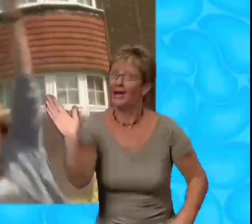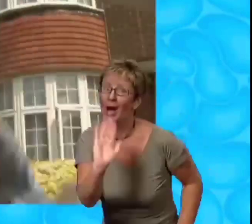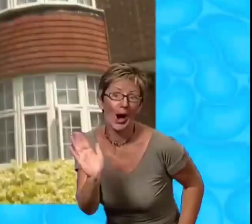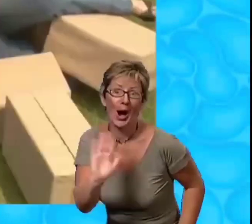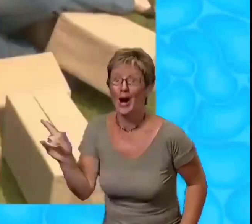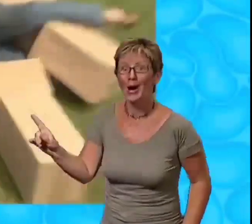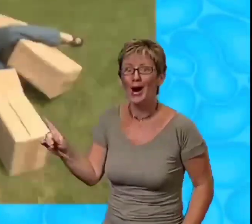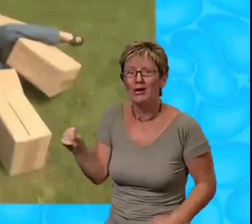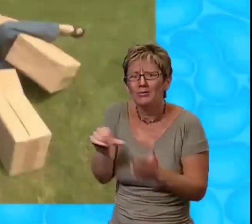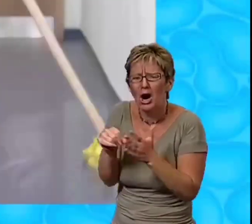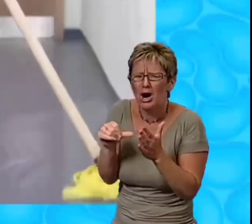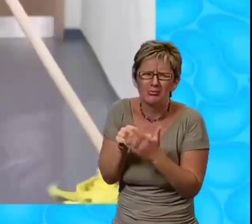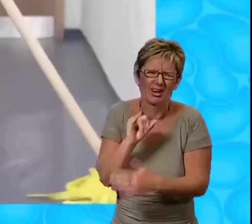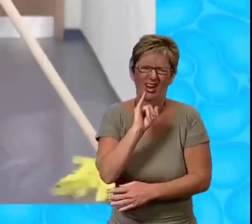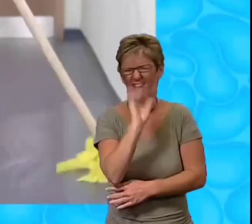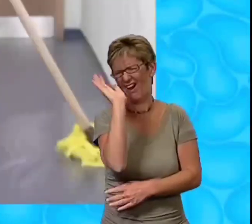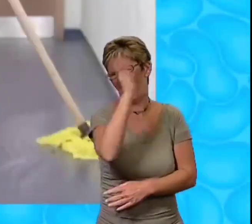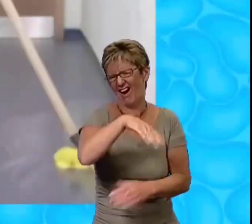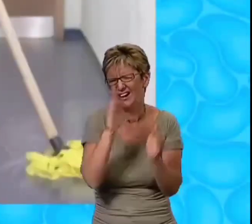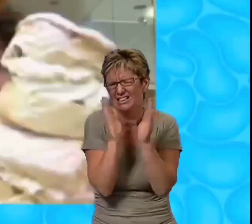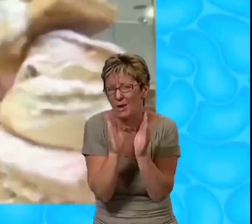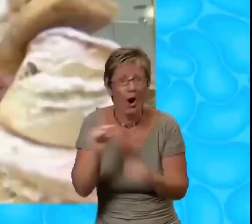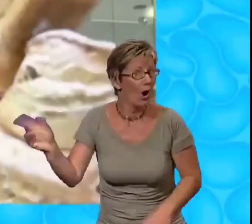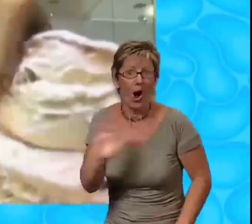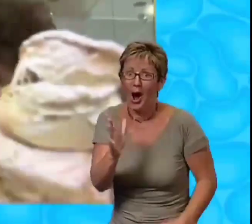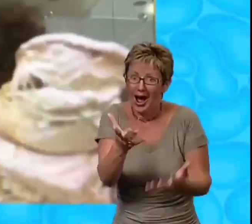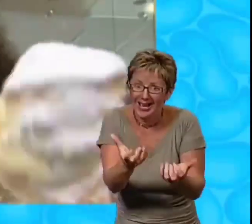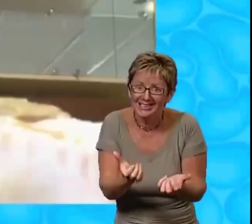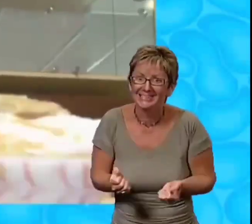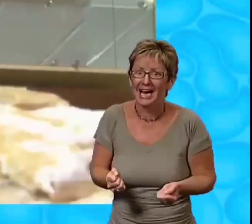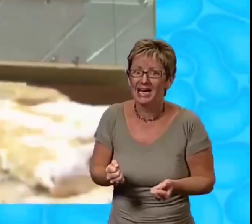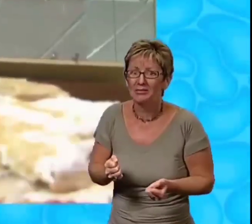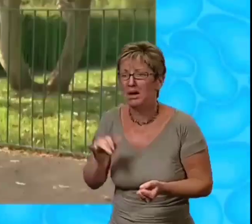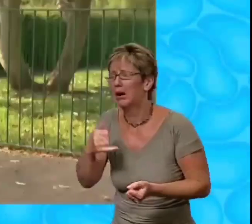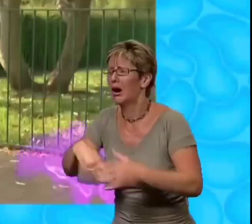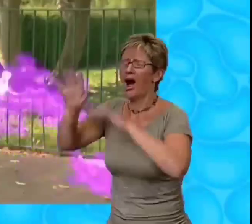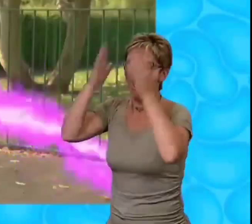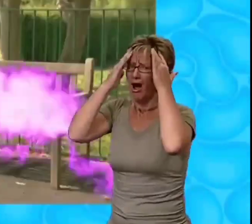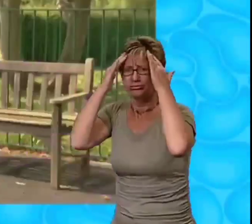them. No problem is too small.